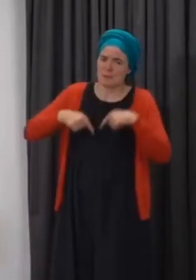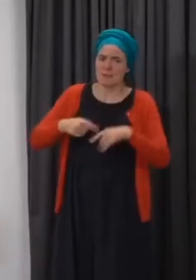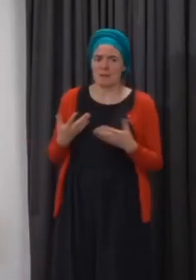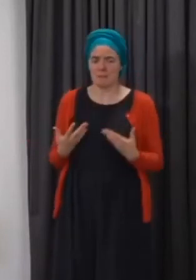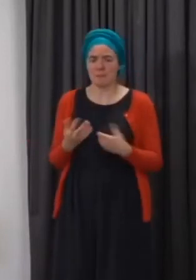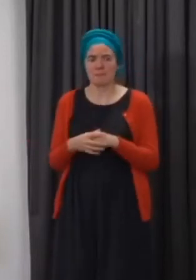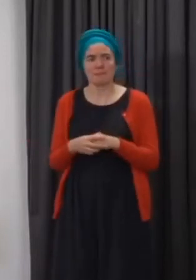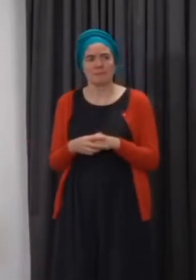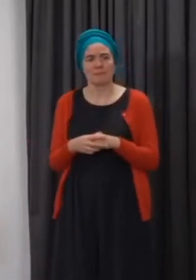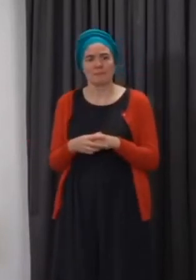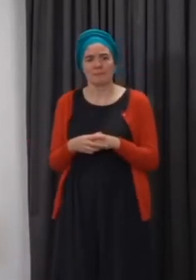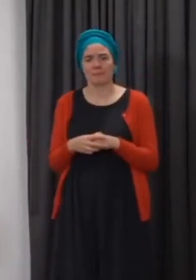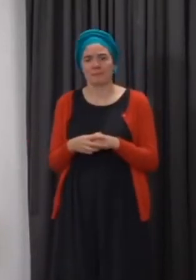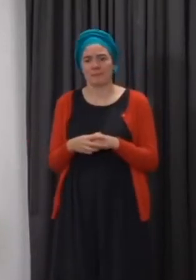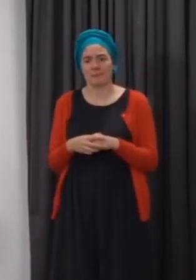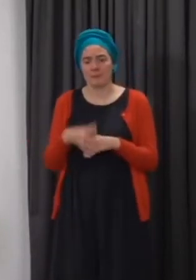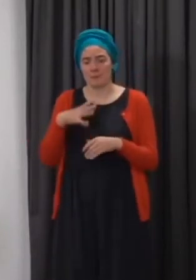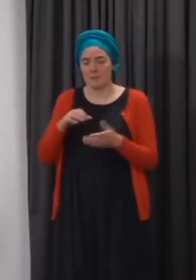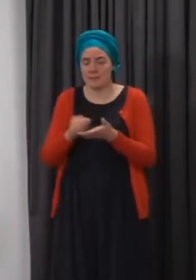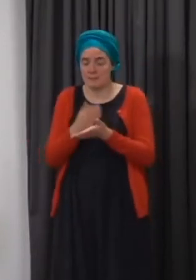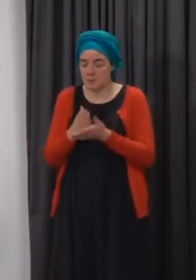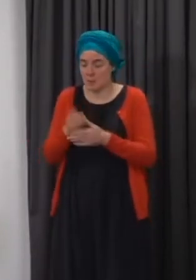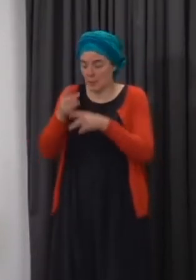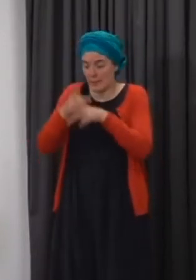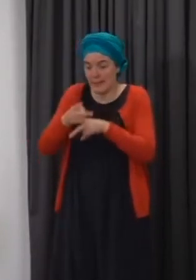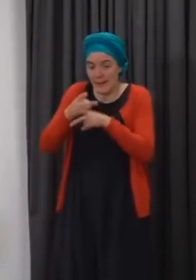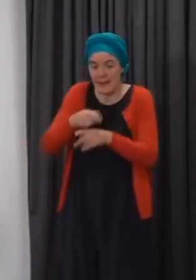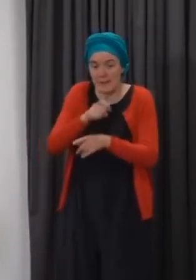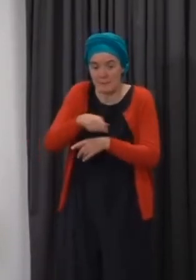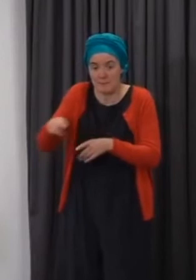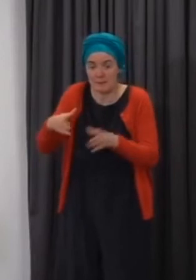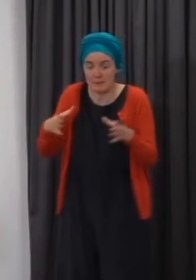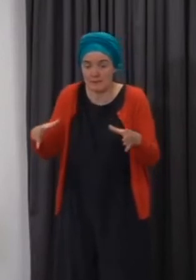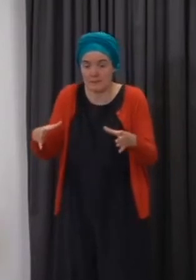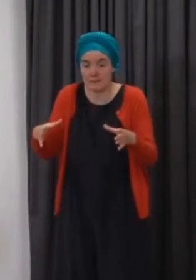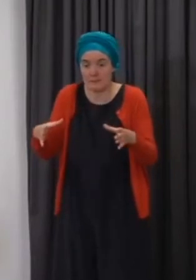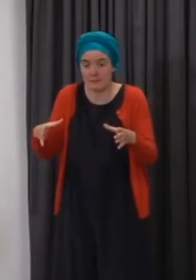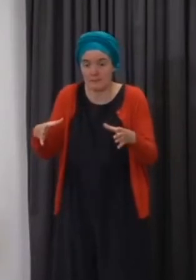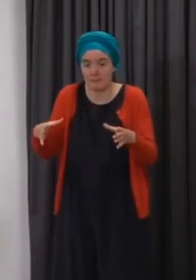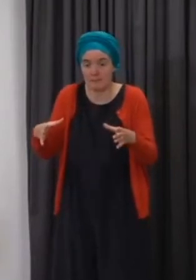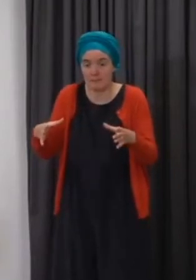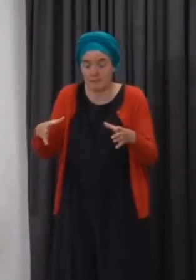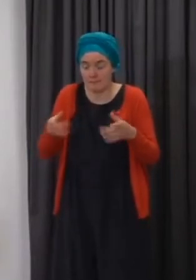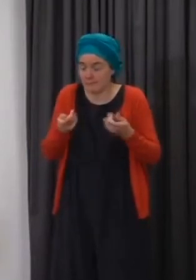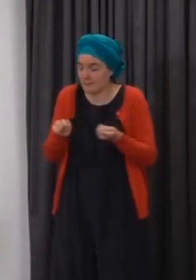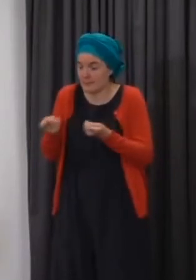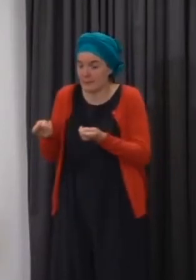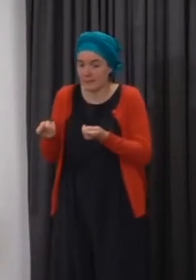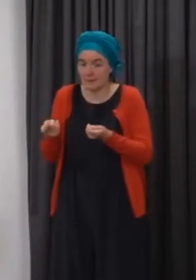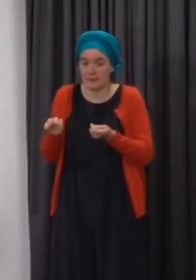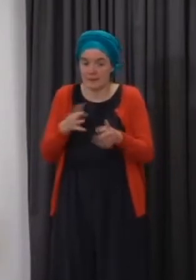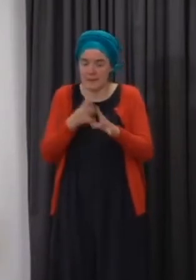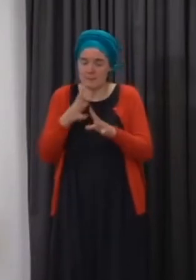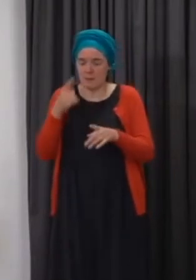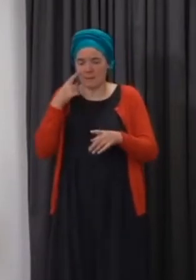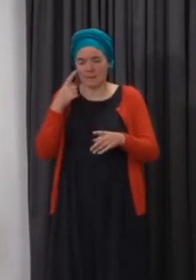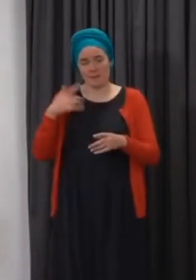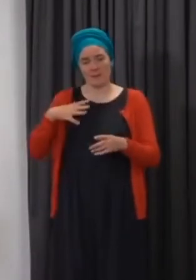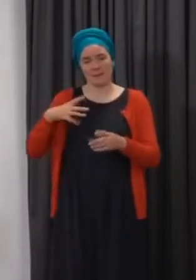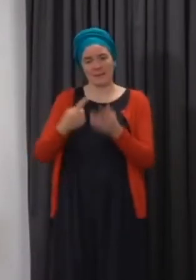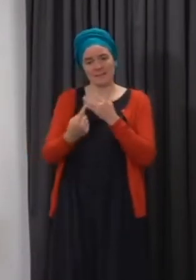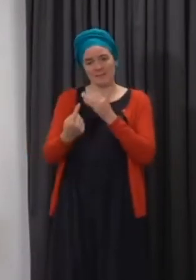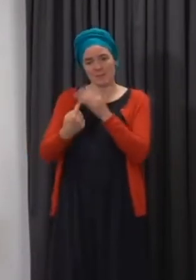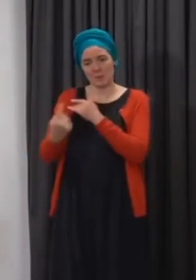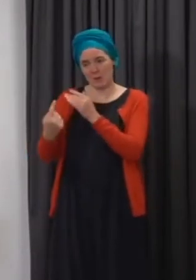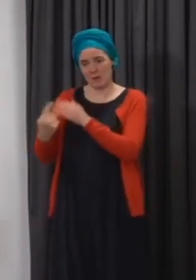and we need to ensure that we continue to care for people despite caring for people at high volume as individuals and to respect those